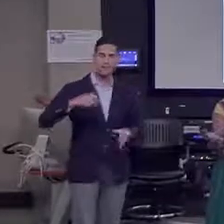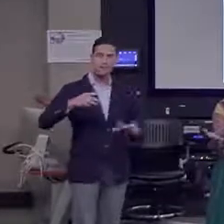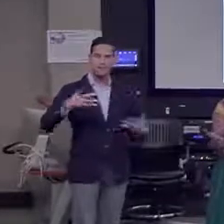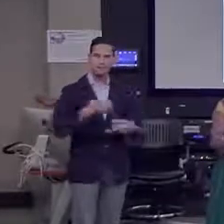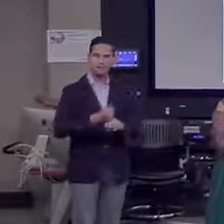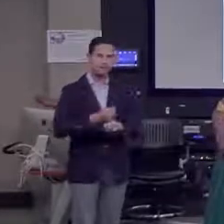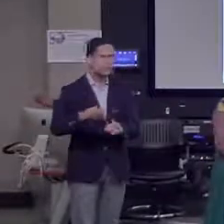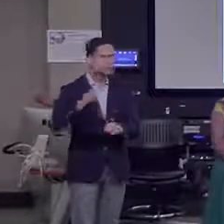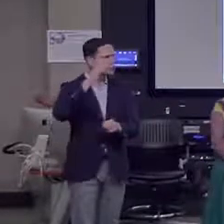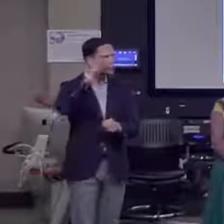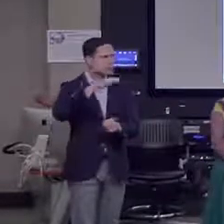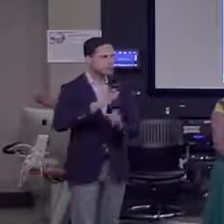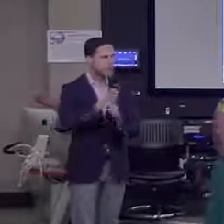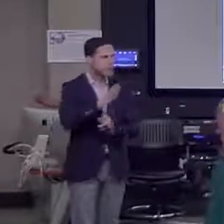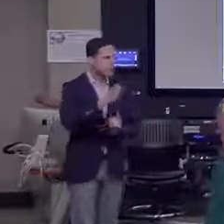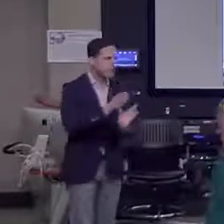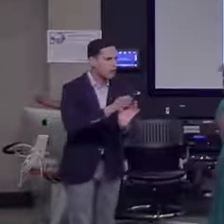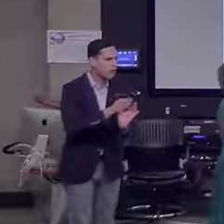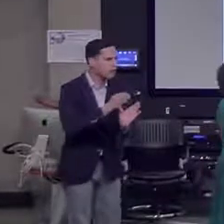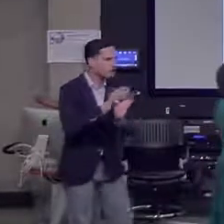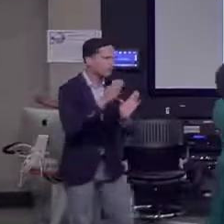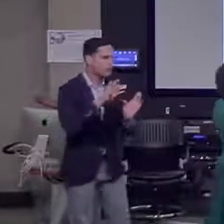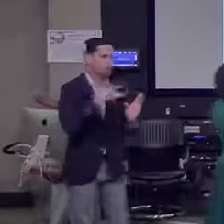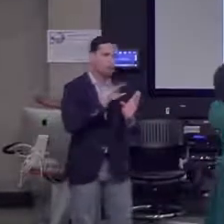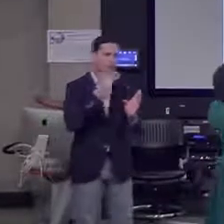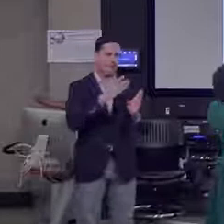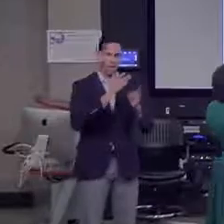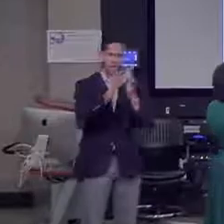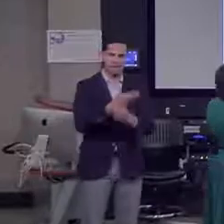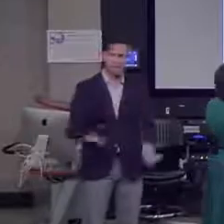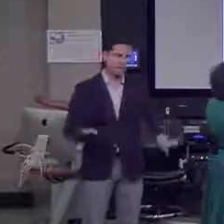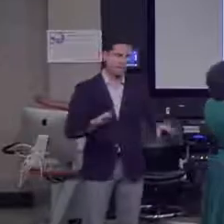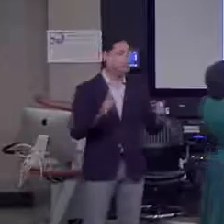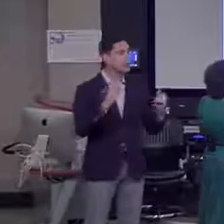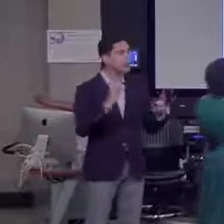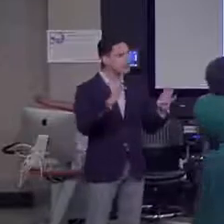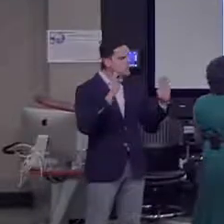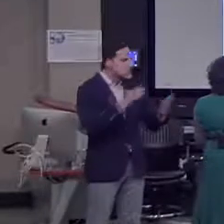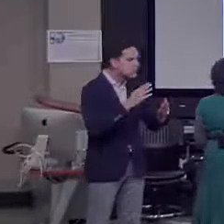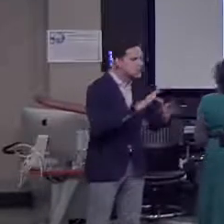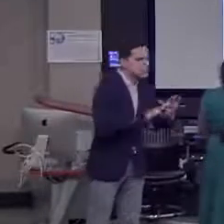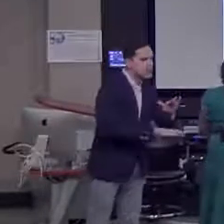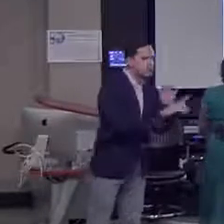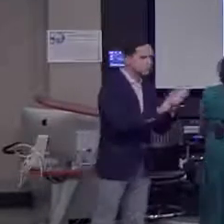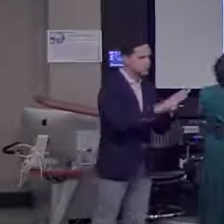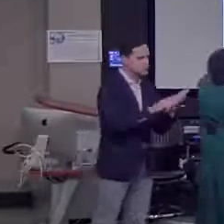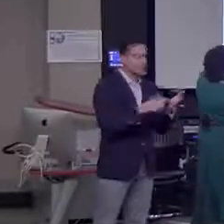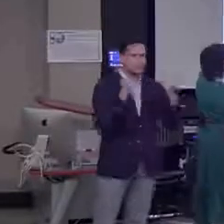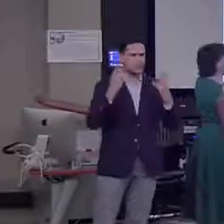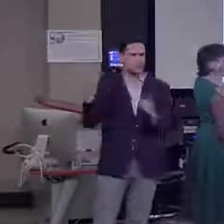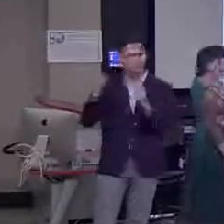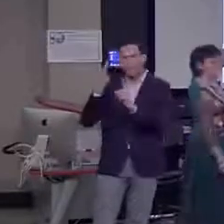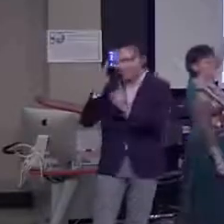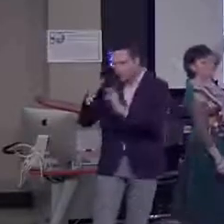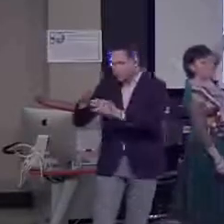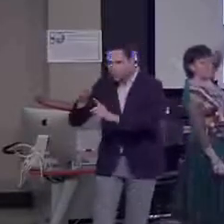know, is often divided between basic and applied research. But we want to argue